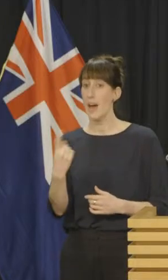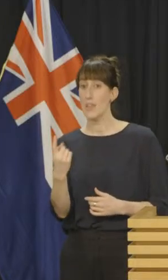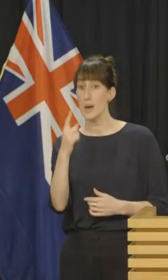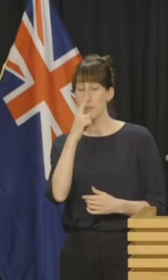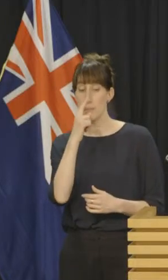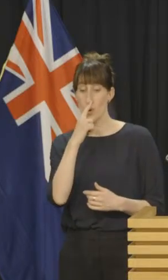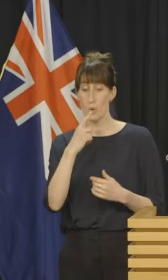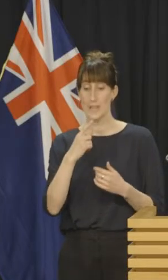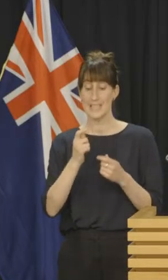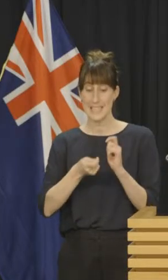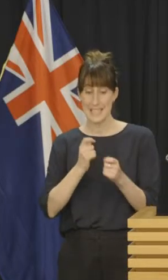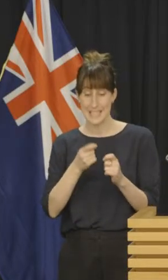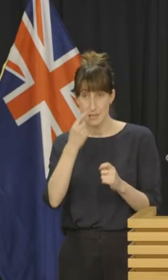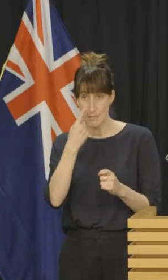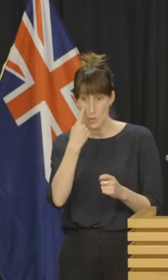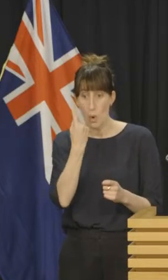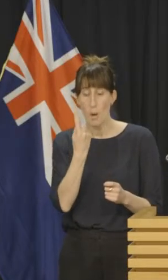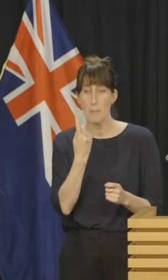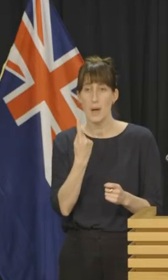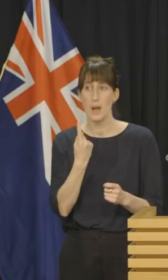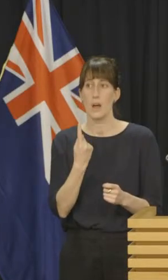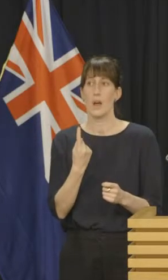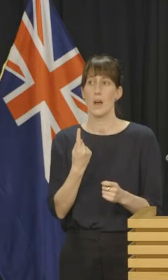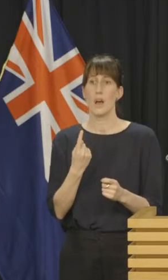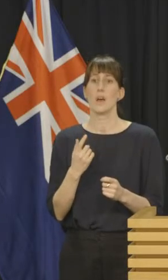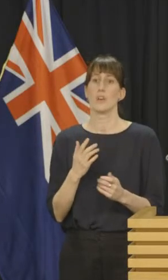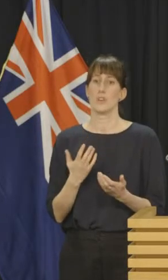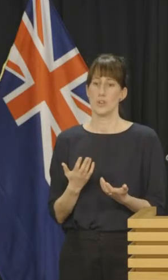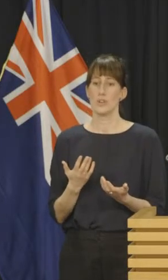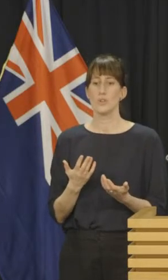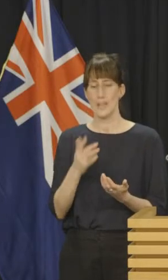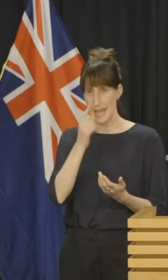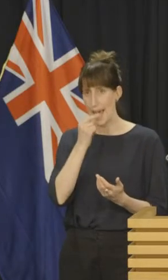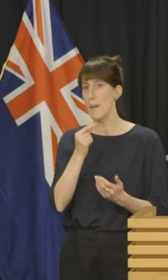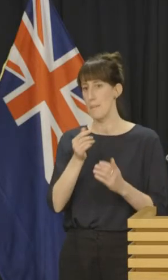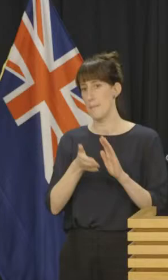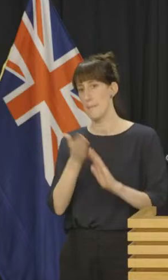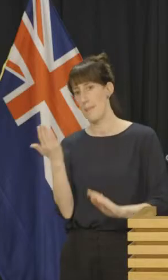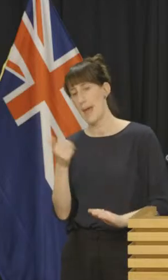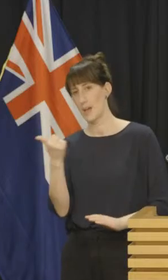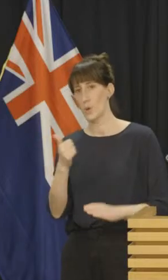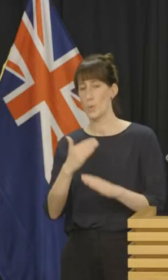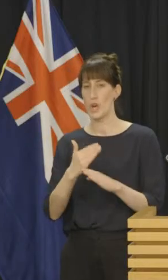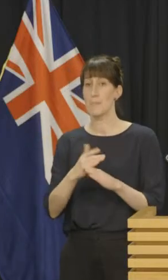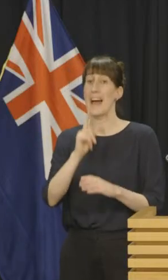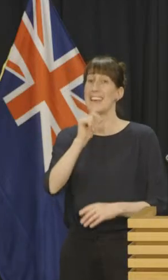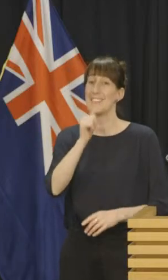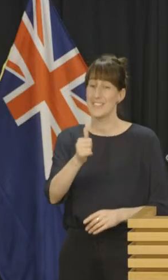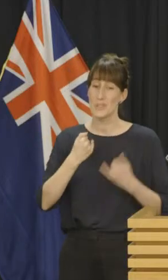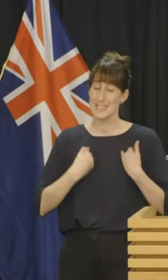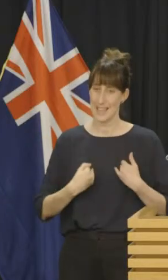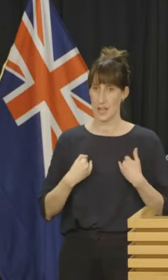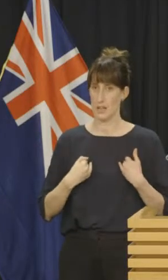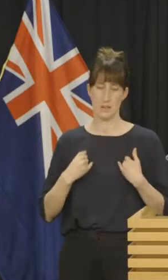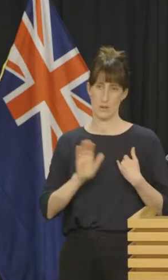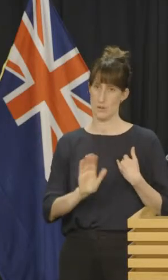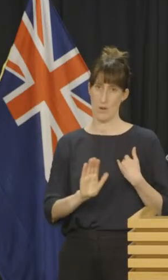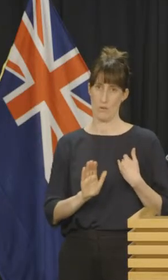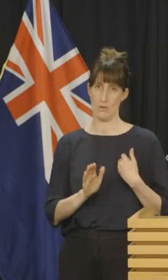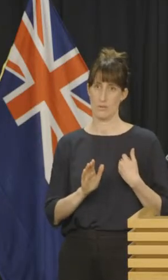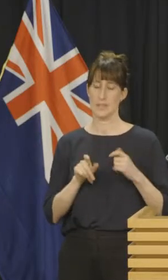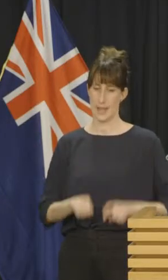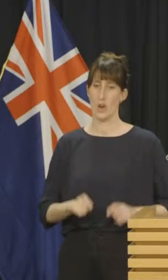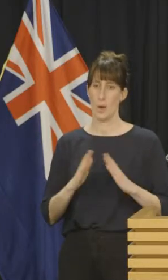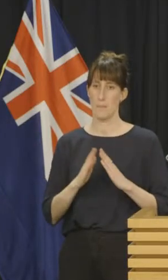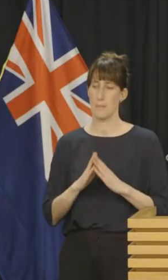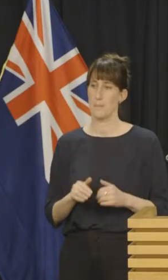So saying, we're encouraging people not to go to work or not to expose others if they have symptoms. Sorry, just get back to what I'm trying to say